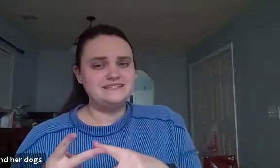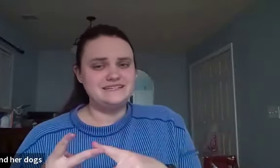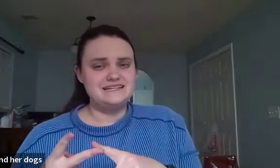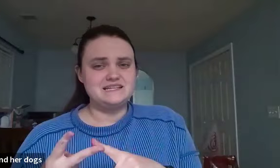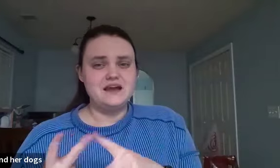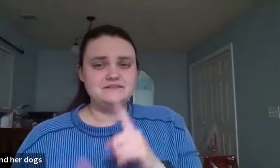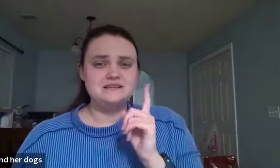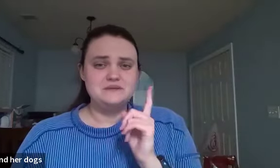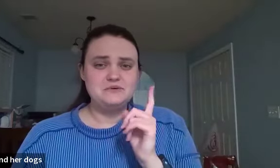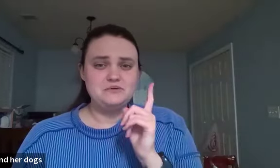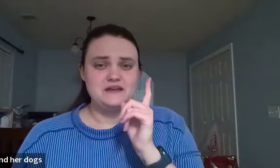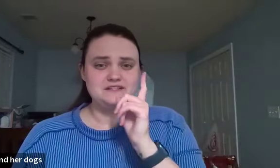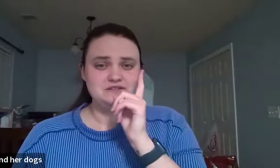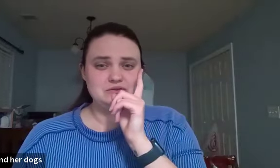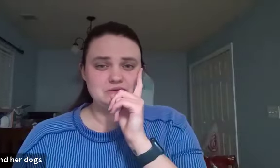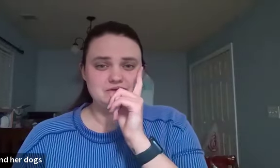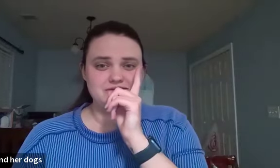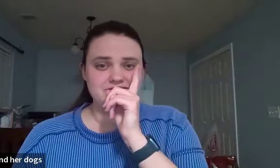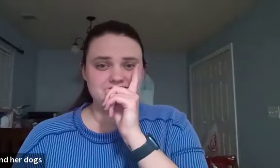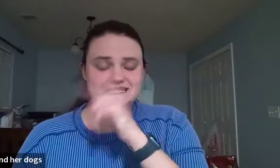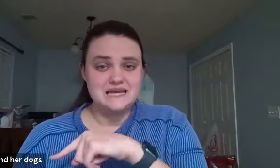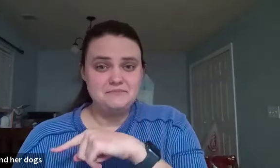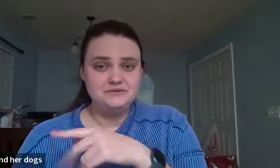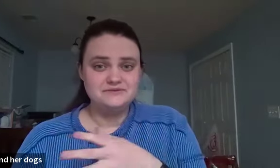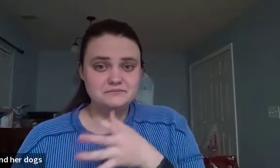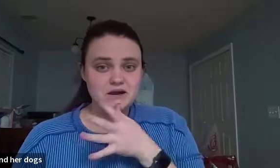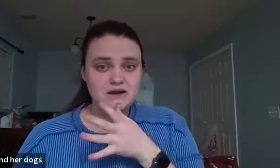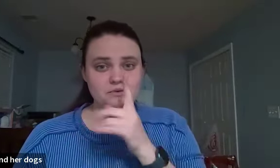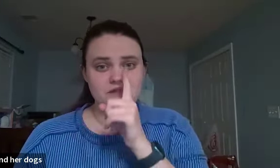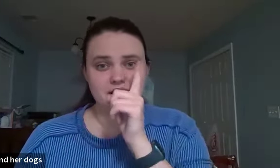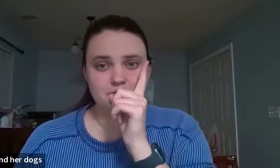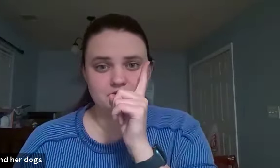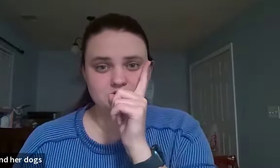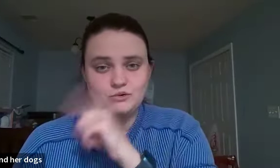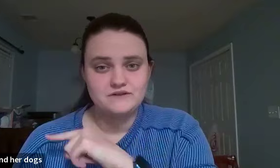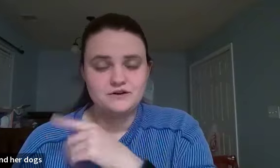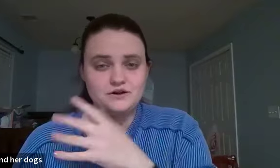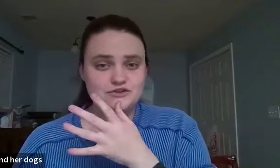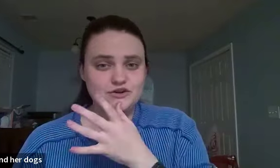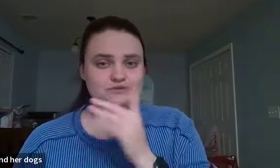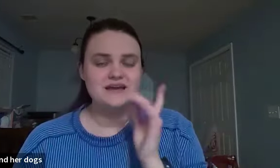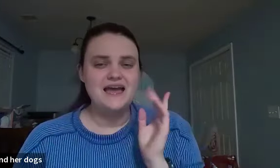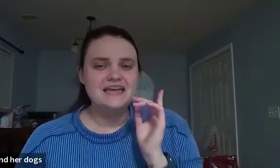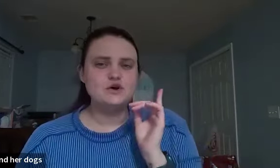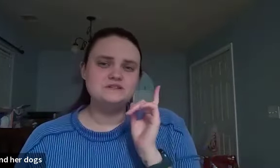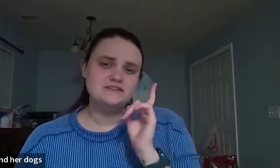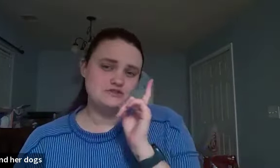I've seen is I have seen some people where they do step mom, where they like brush their pointer finger across their nose. It's almost like they're